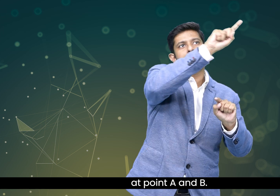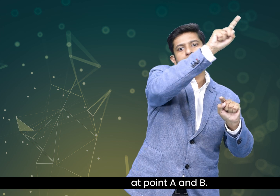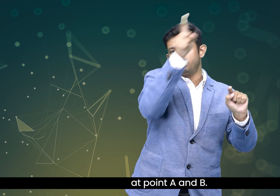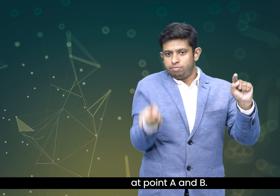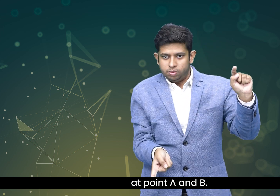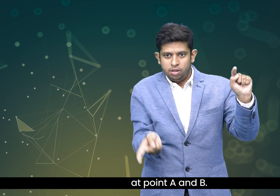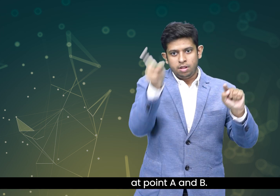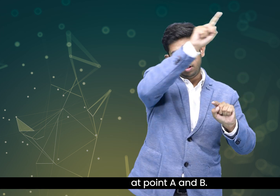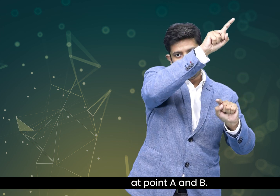B.